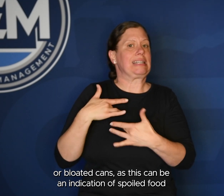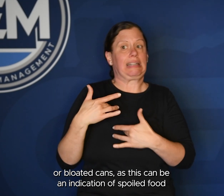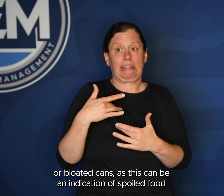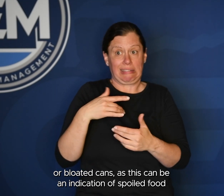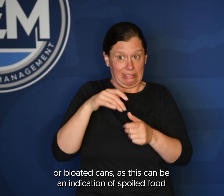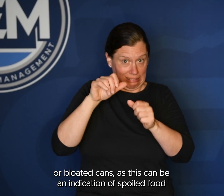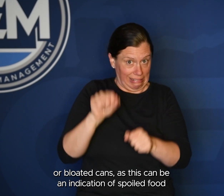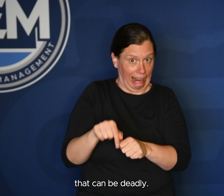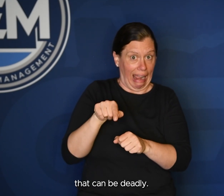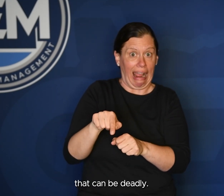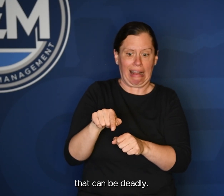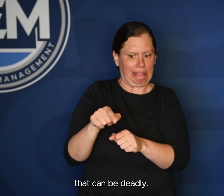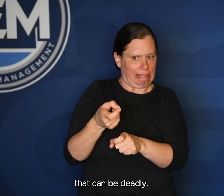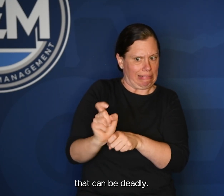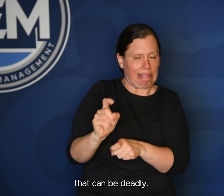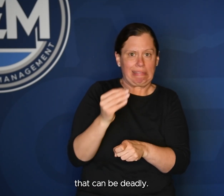food that can be deadly.